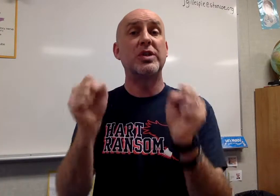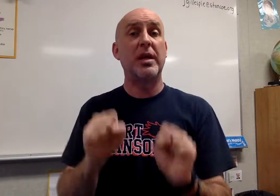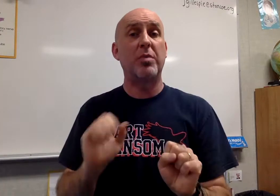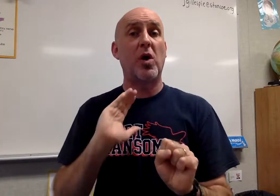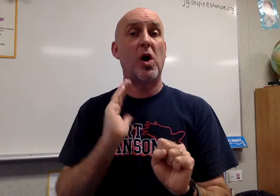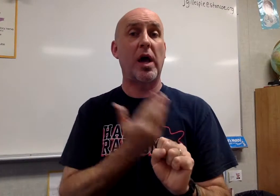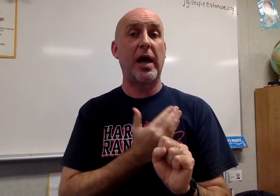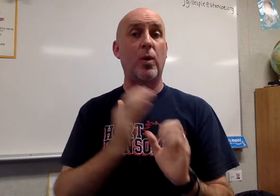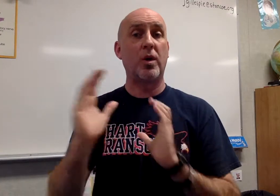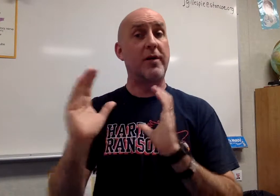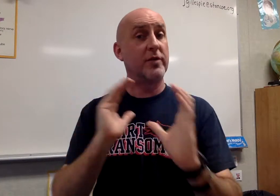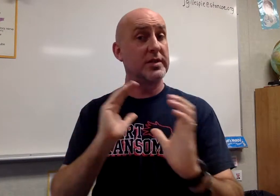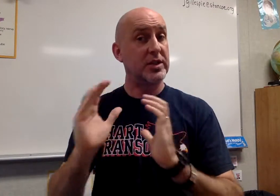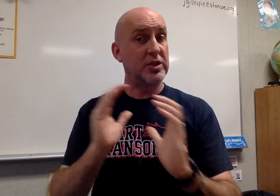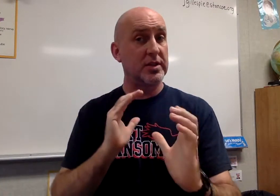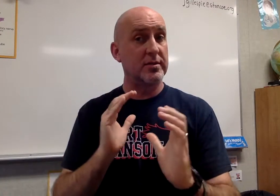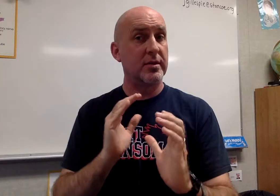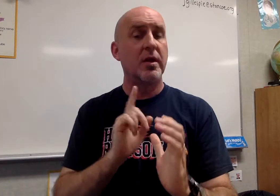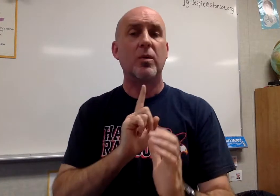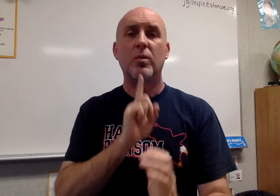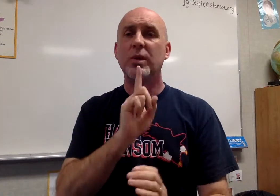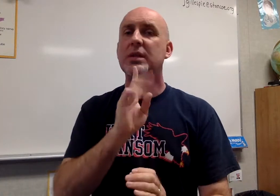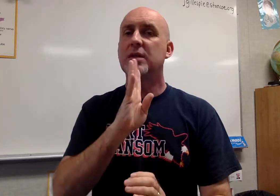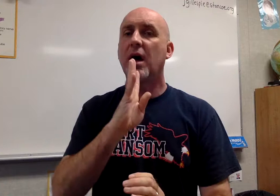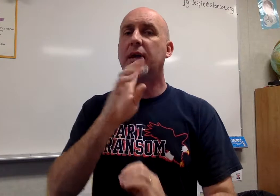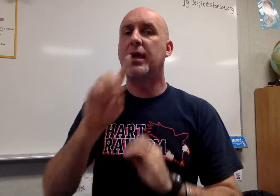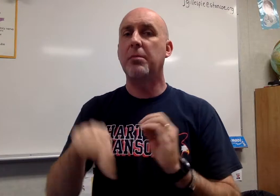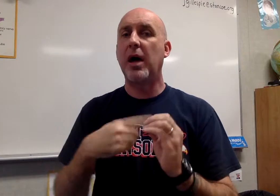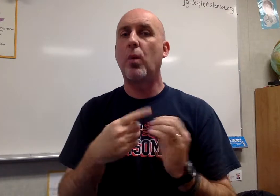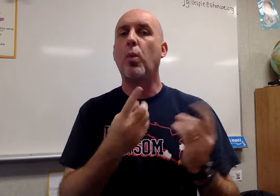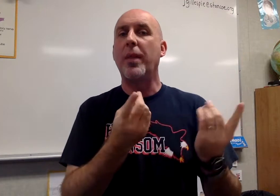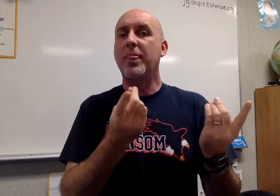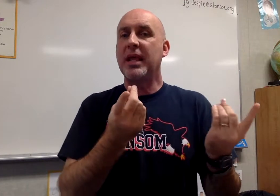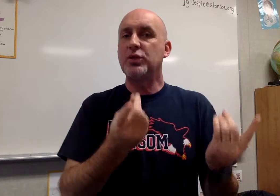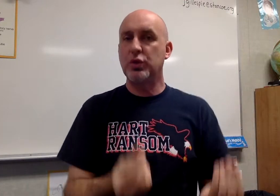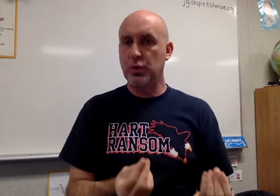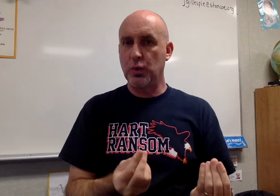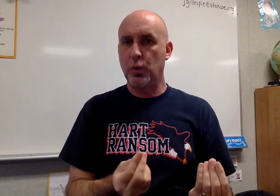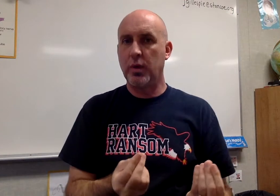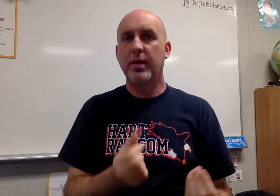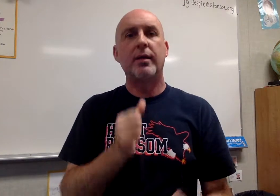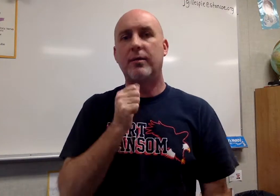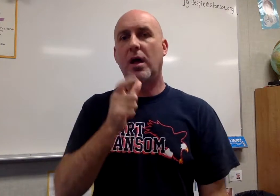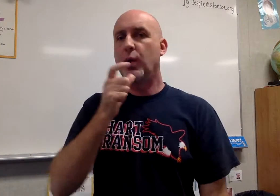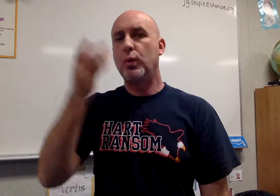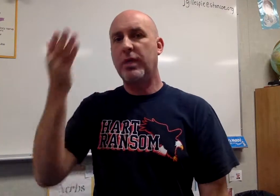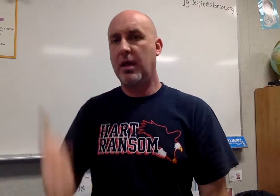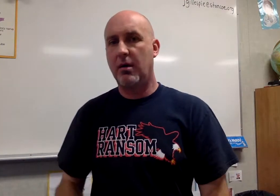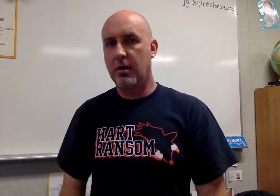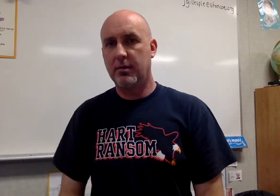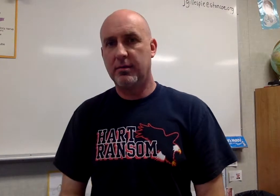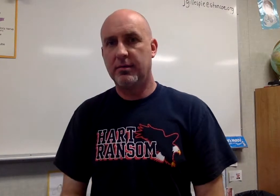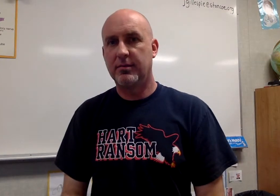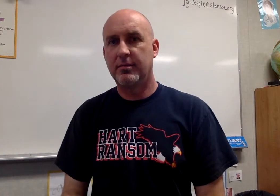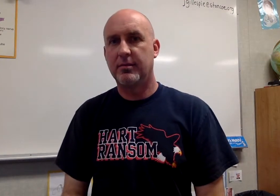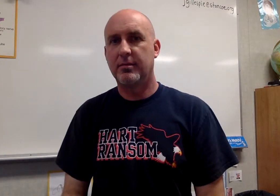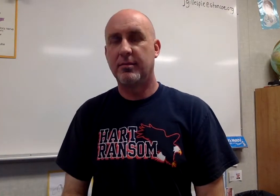shape our conversation. We're really talking about what they do, not who they are. All